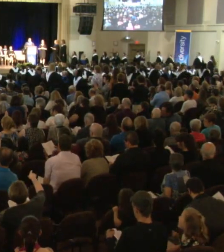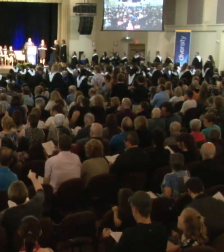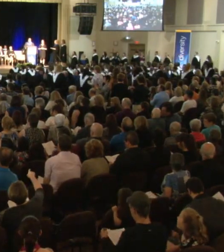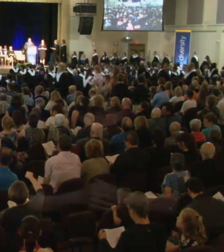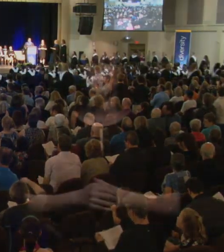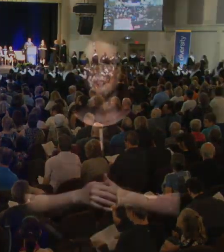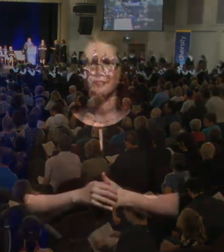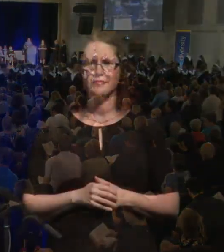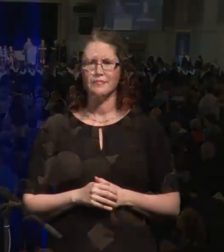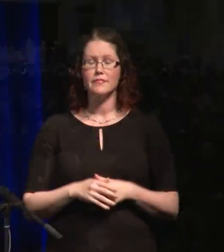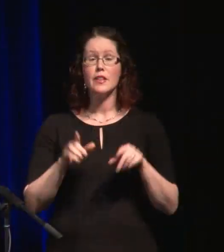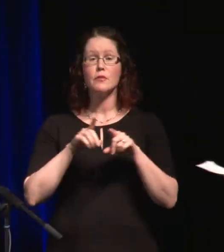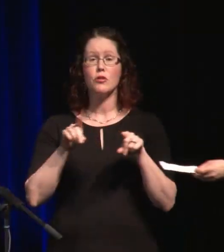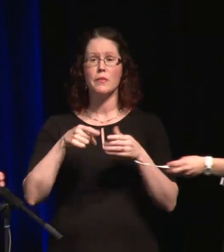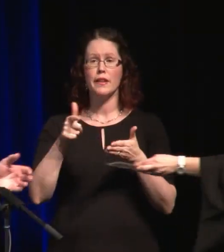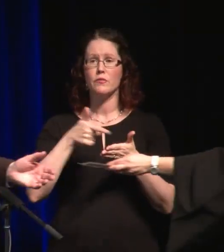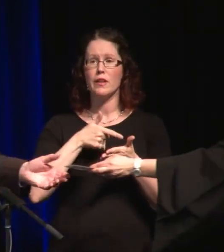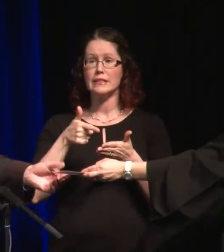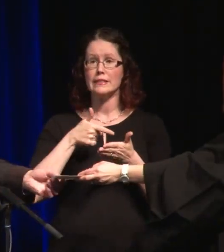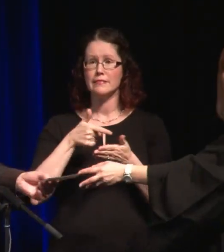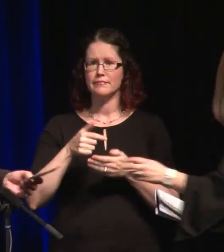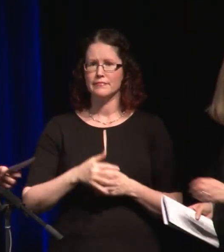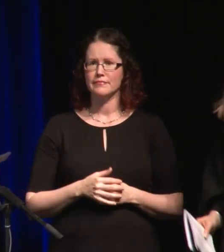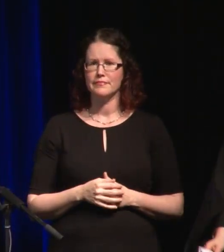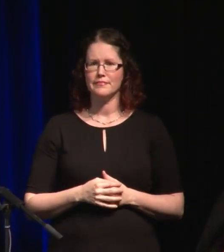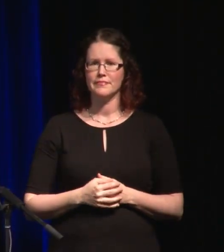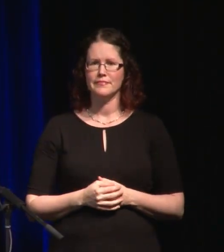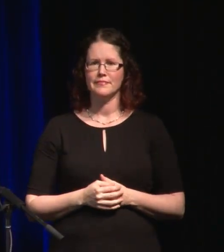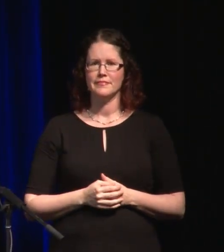For the diploma in welding,